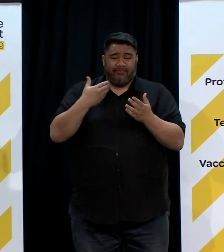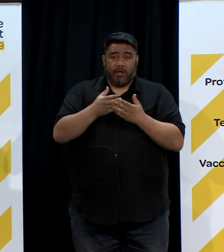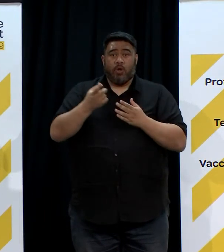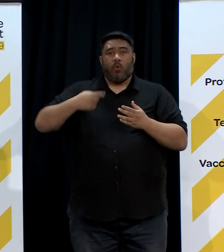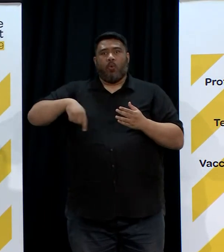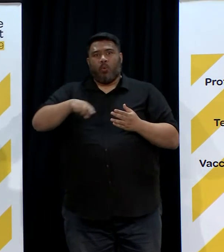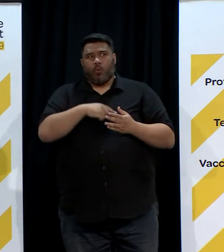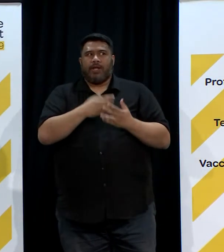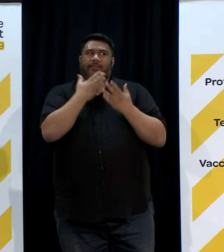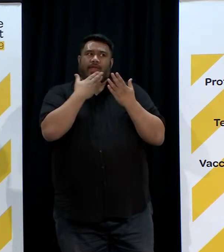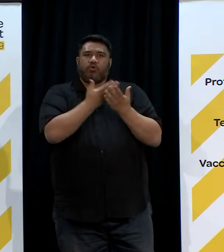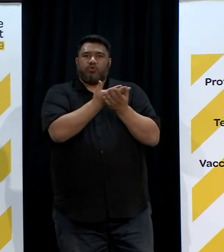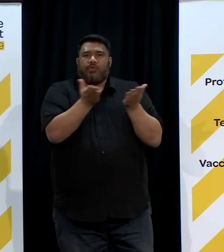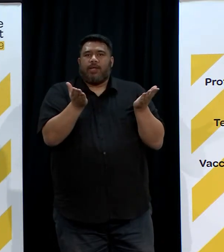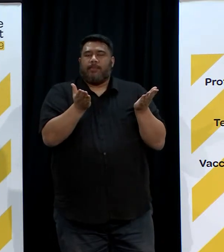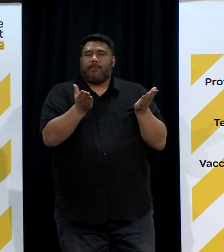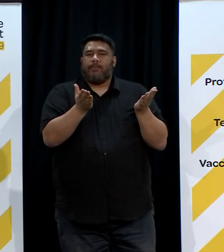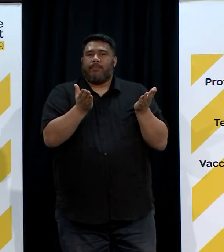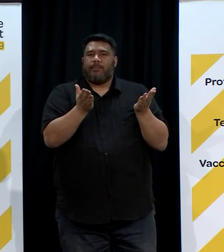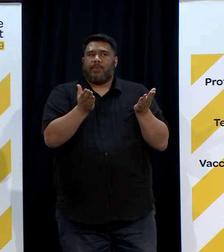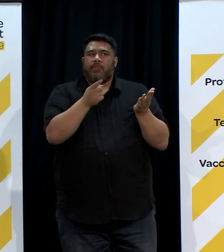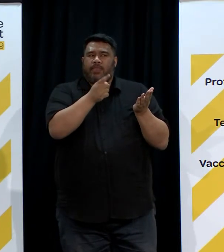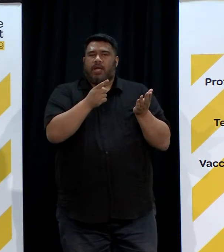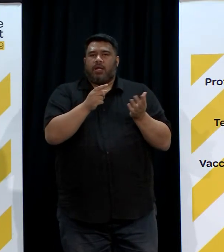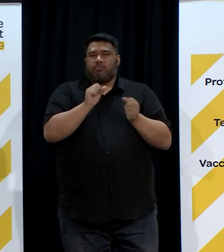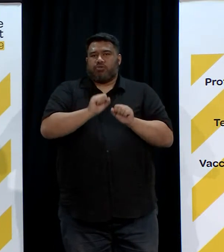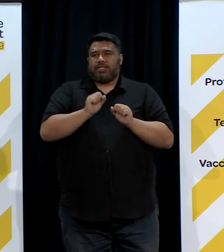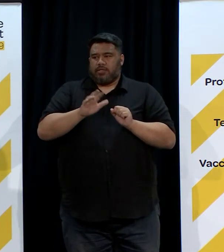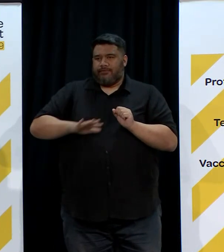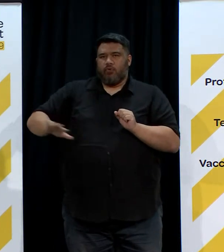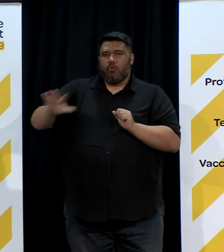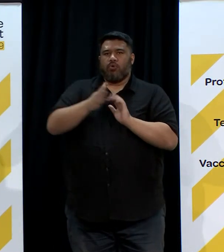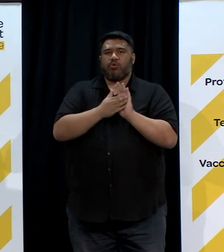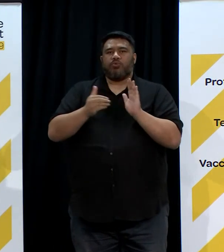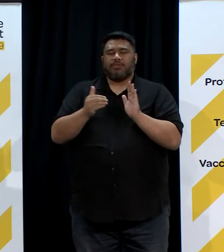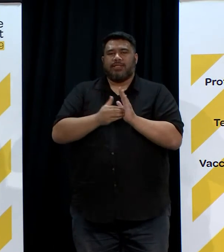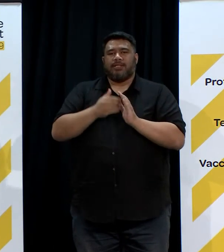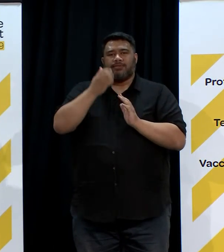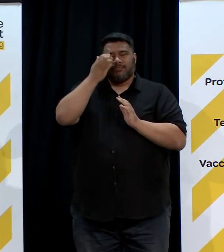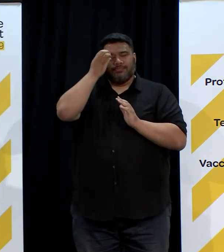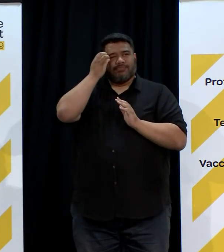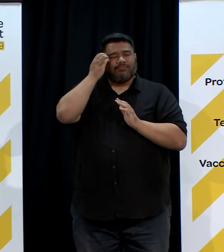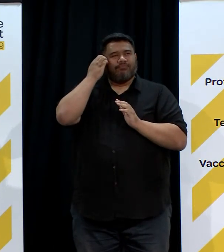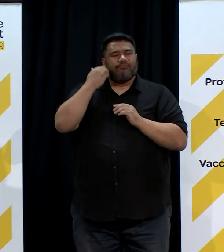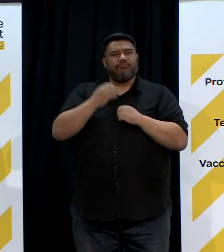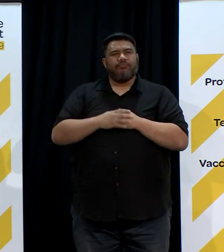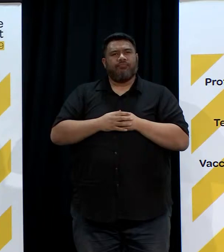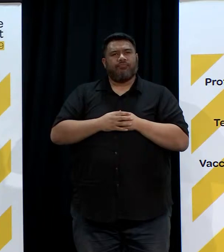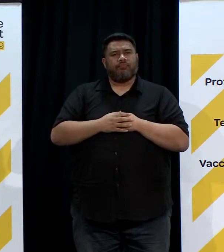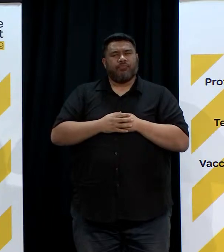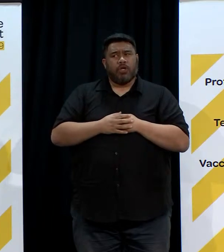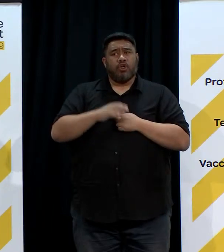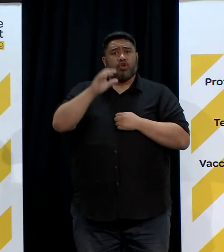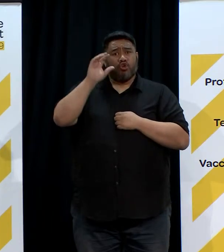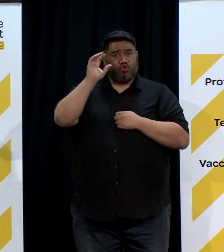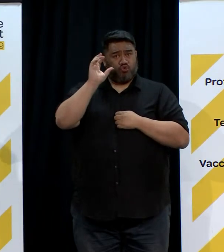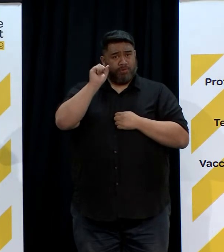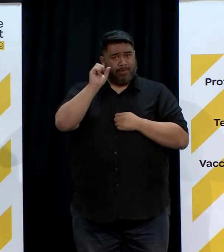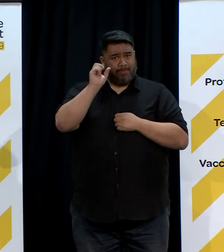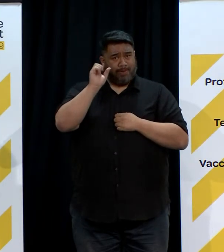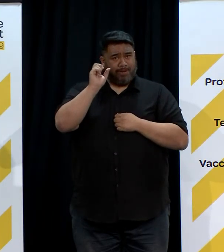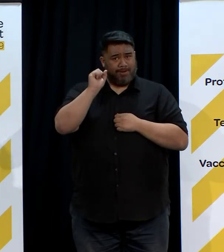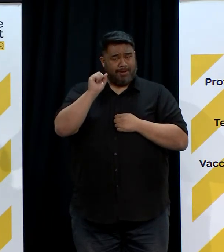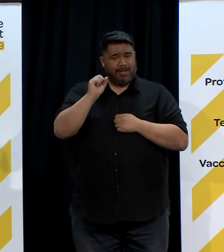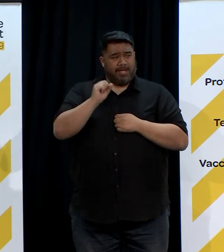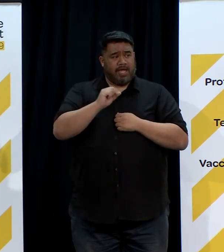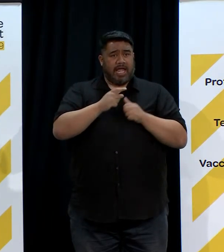appreciate what Aucklanders are doing on behalf of the rest of us. I would also say that the thing that served us well, as well as